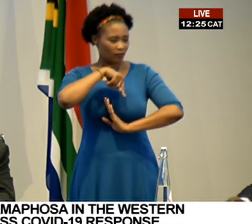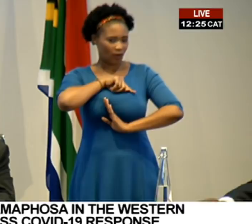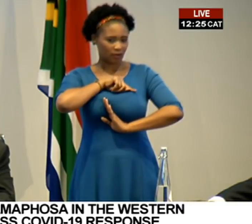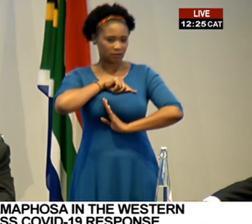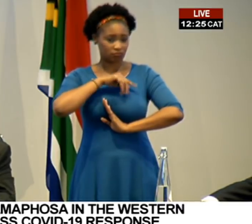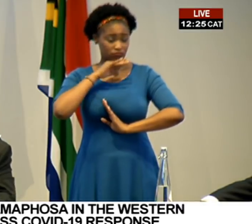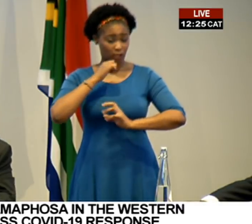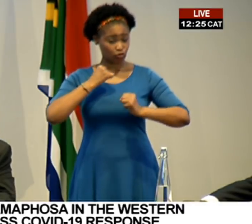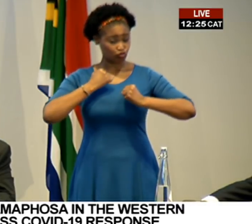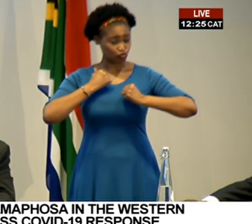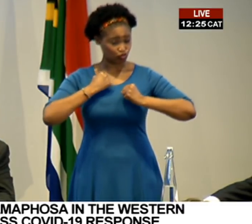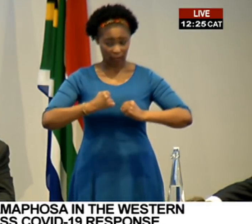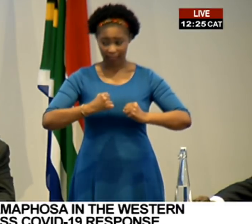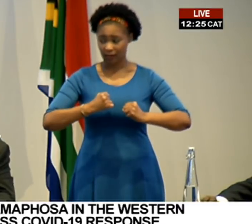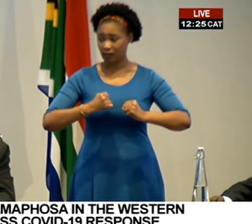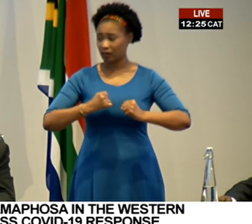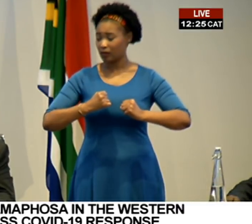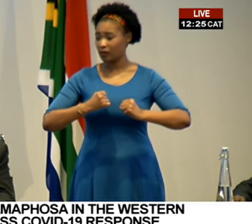a strengthening